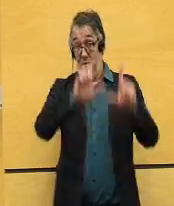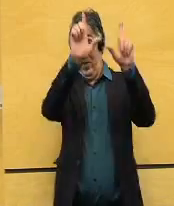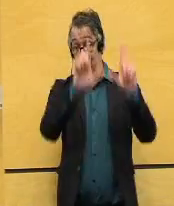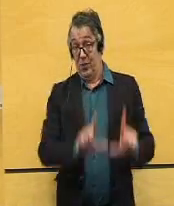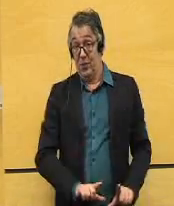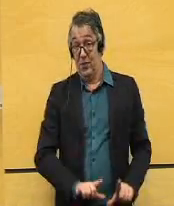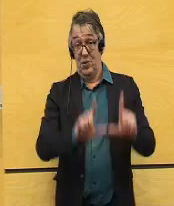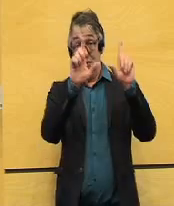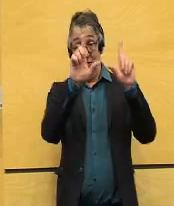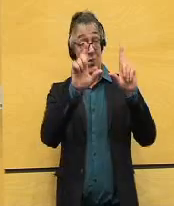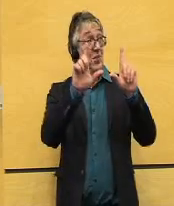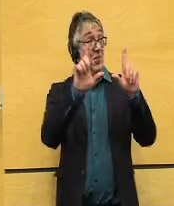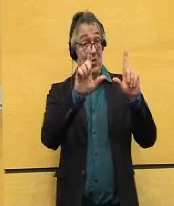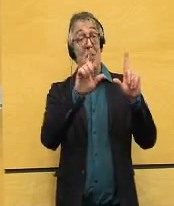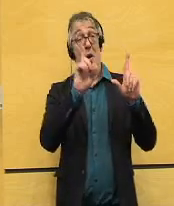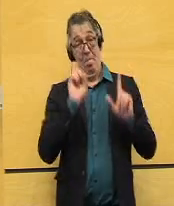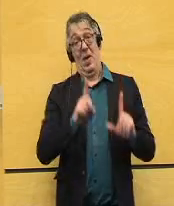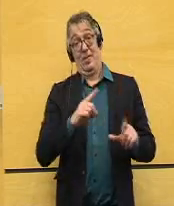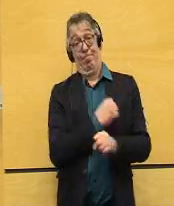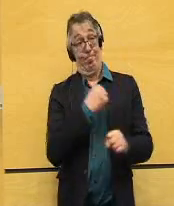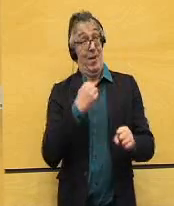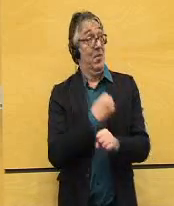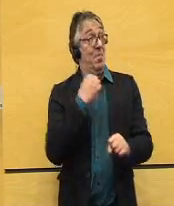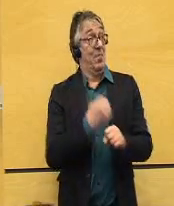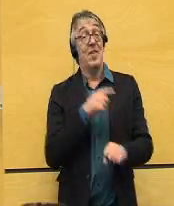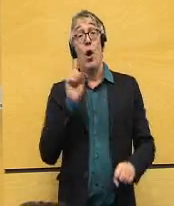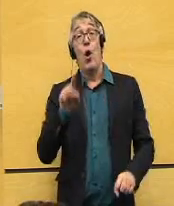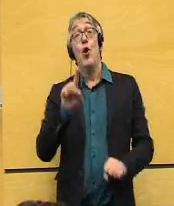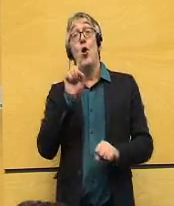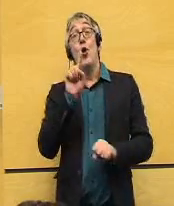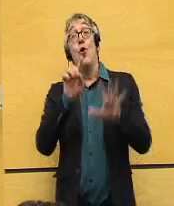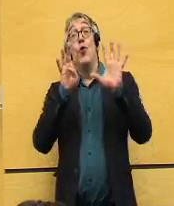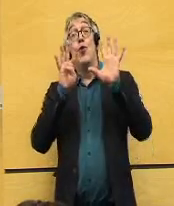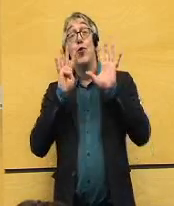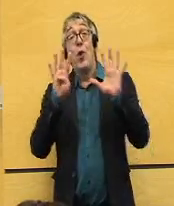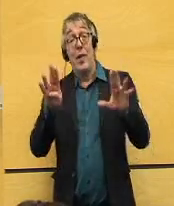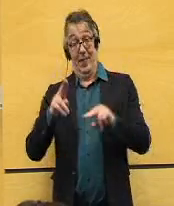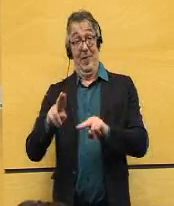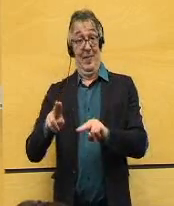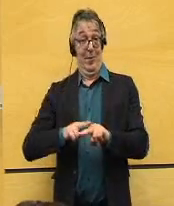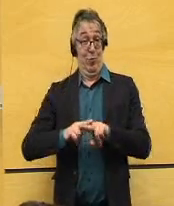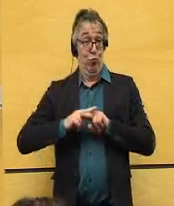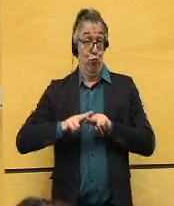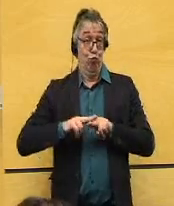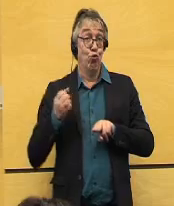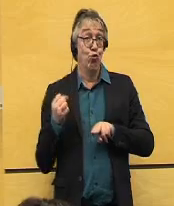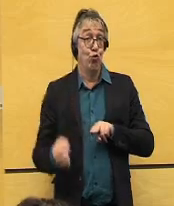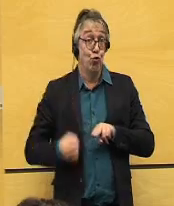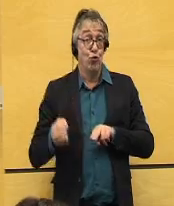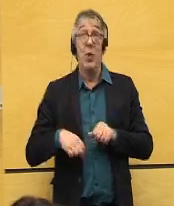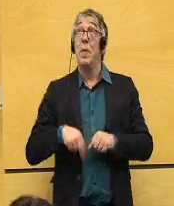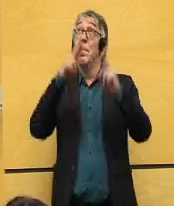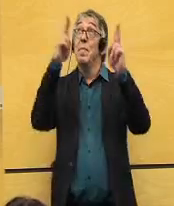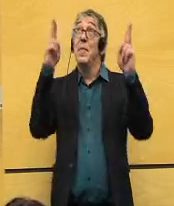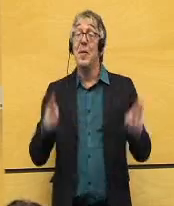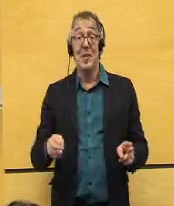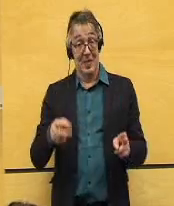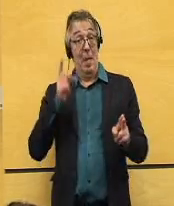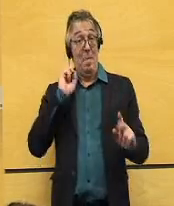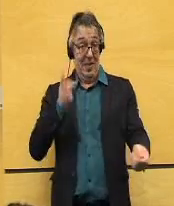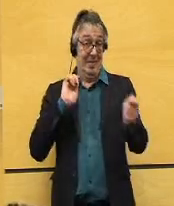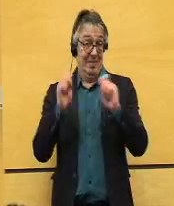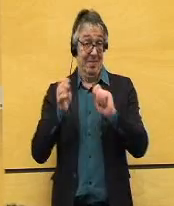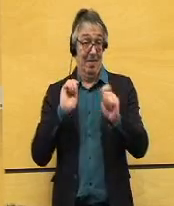BTS will need to be built. Thirdly, frankly, as of now, despite the fact that no